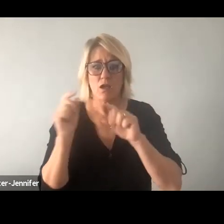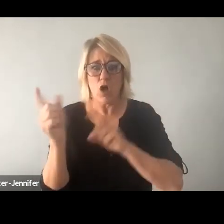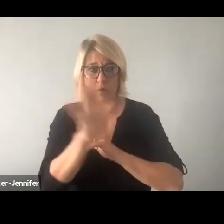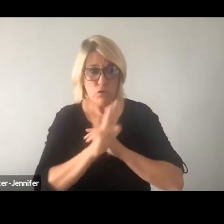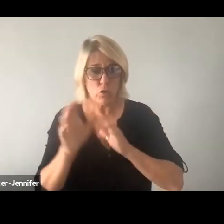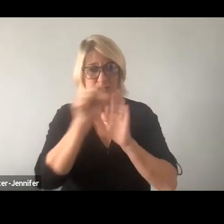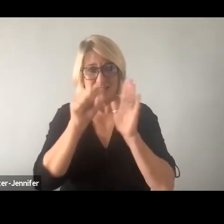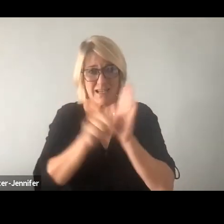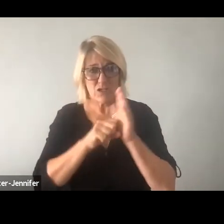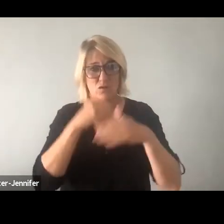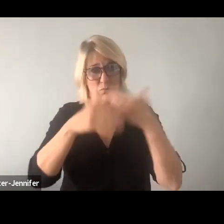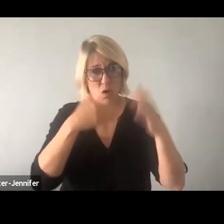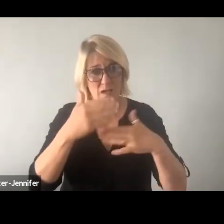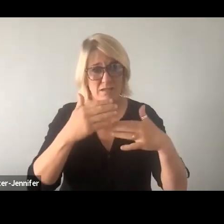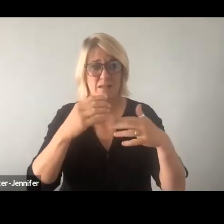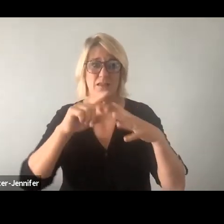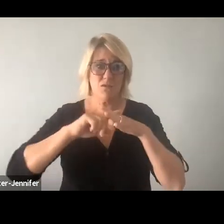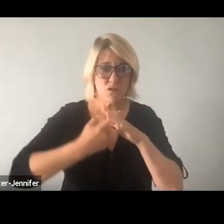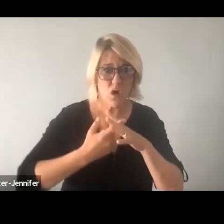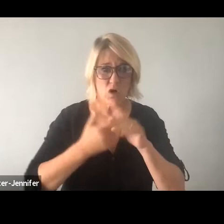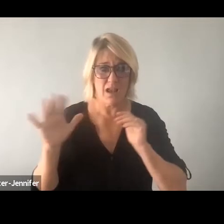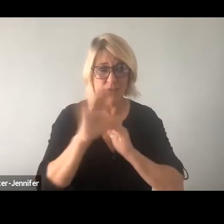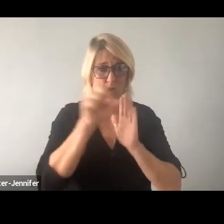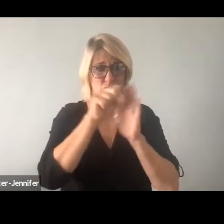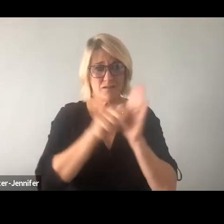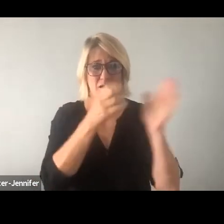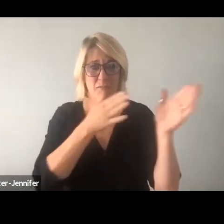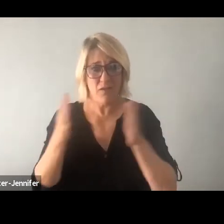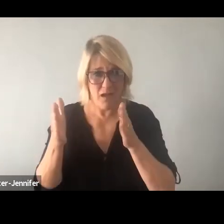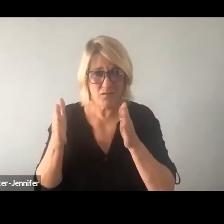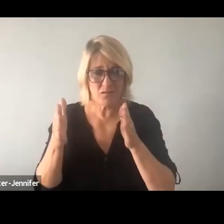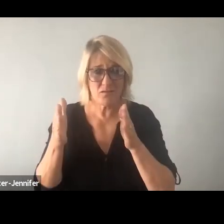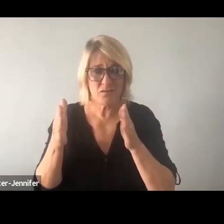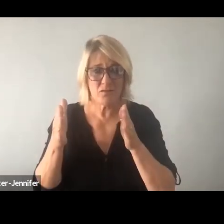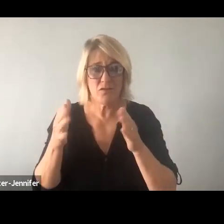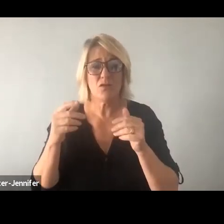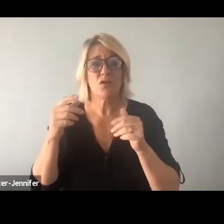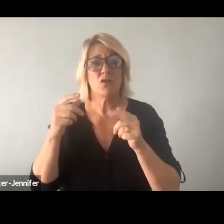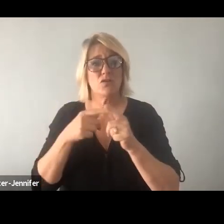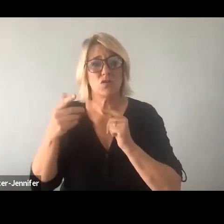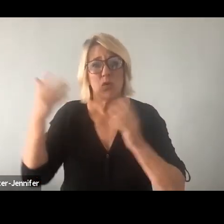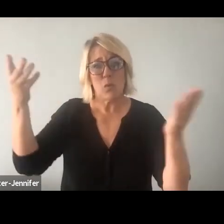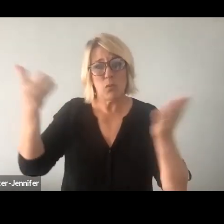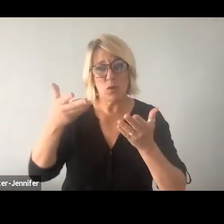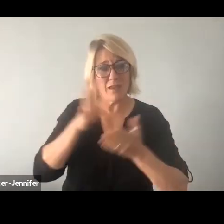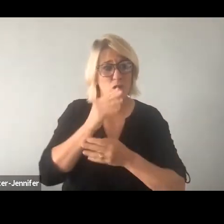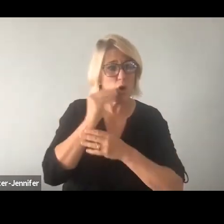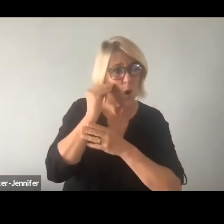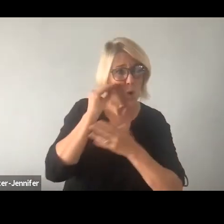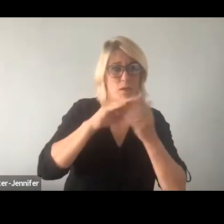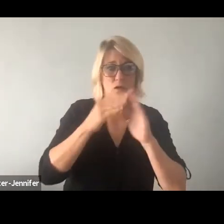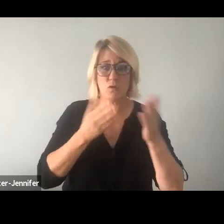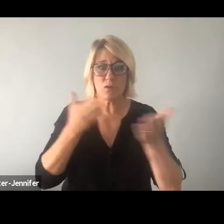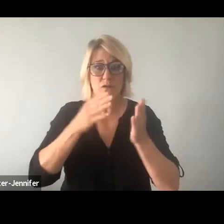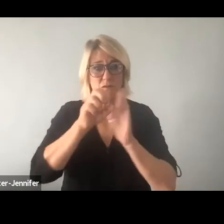process of implementing their state plans to bring their home and community-based service systems